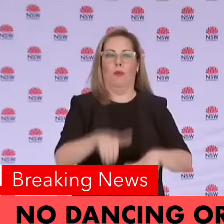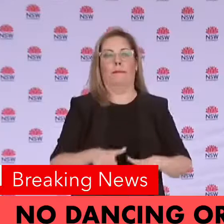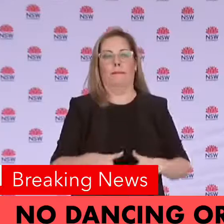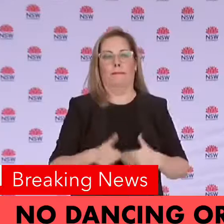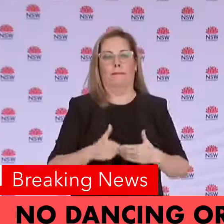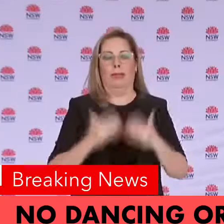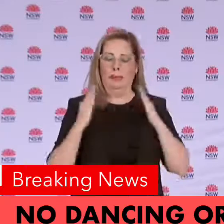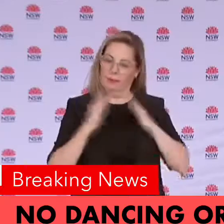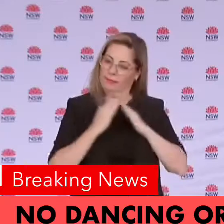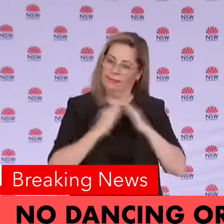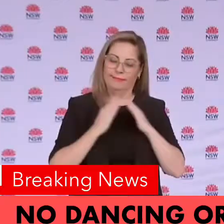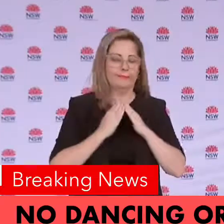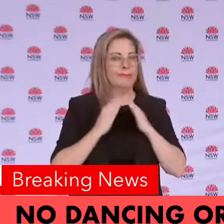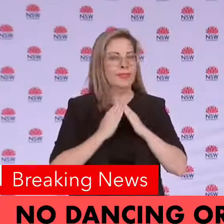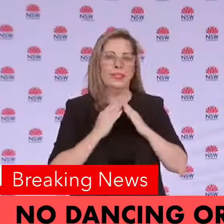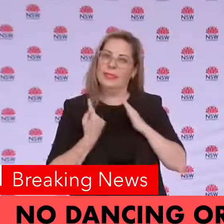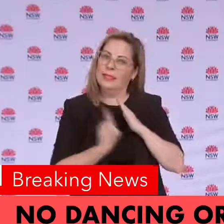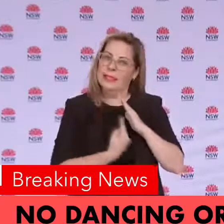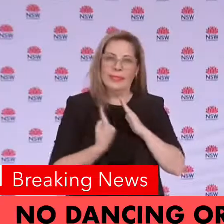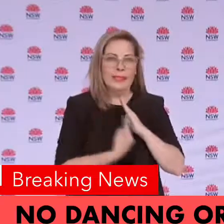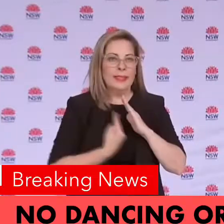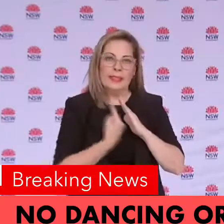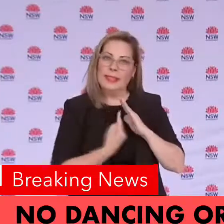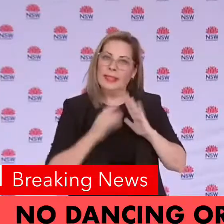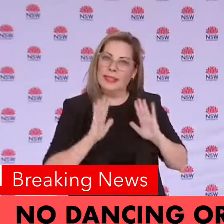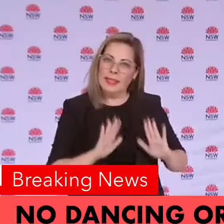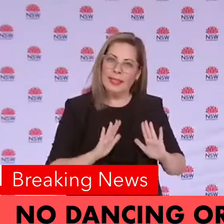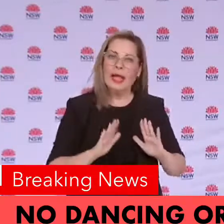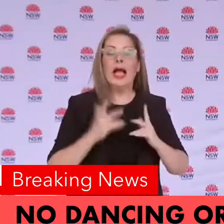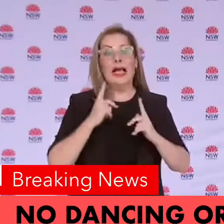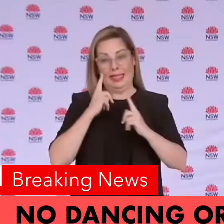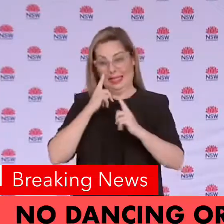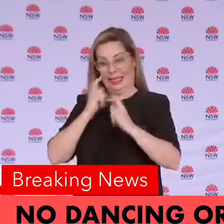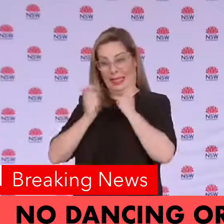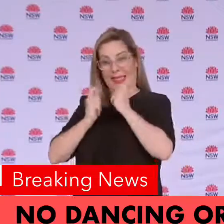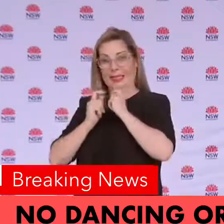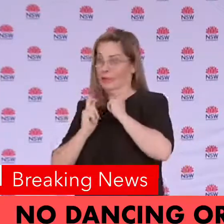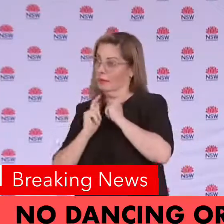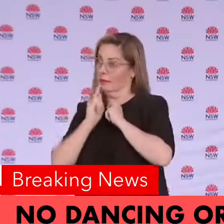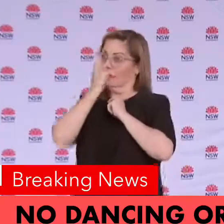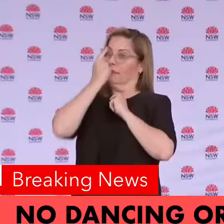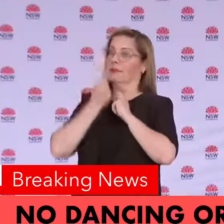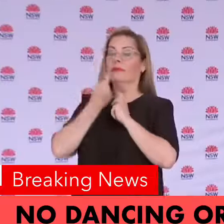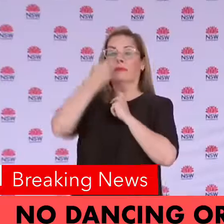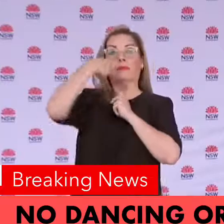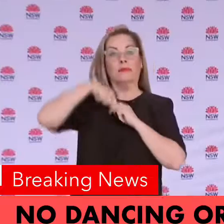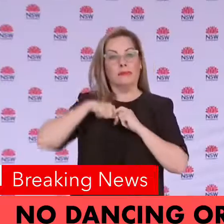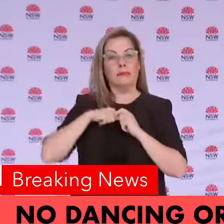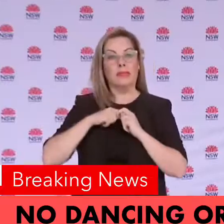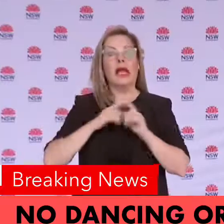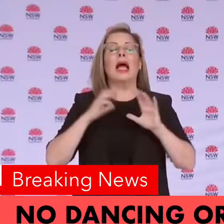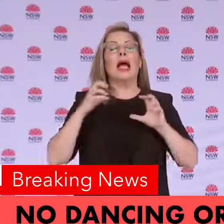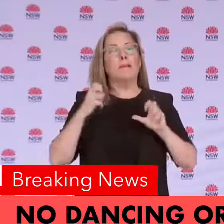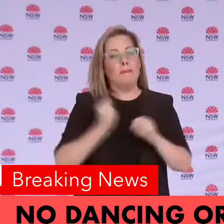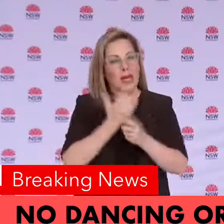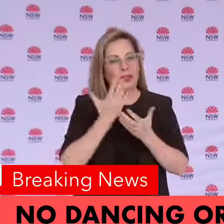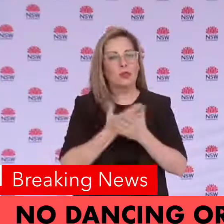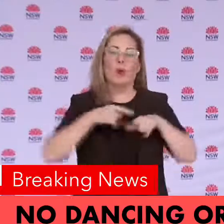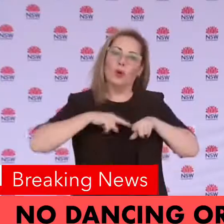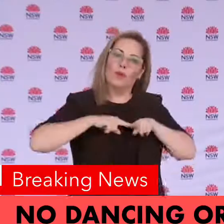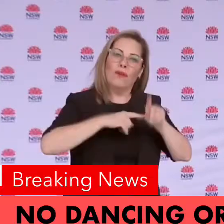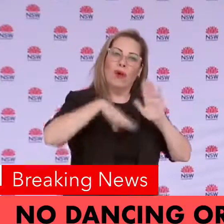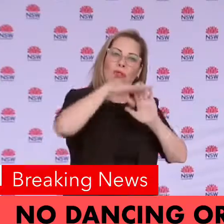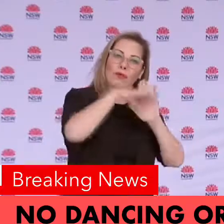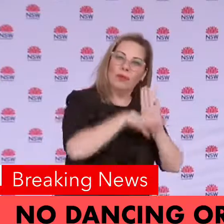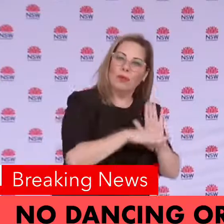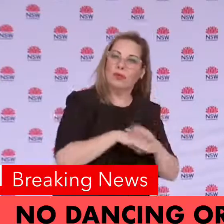getting tested if you've got symptoms, and following our isolation guidelines if you've been identified as a close contact. Dr. Chan, sorry, just one